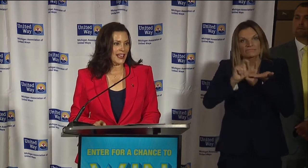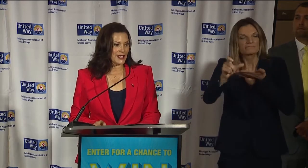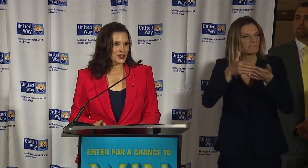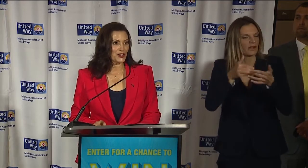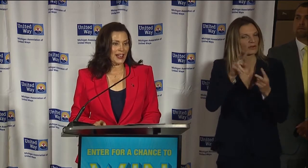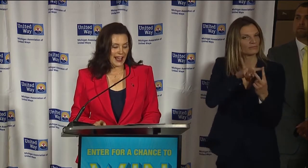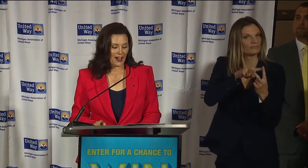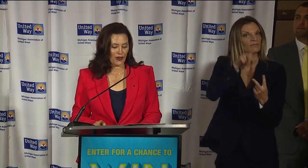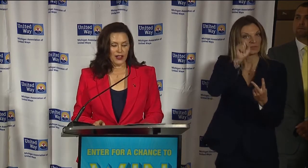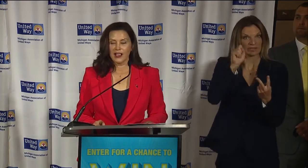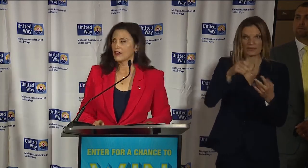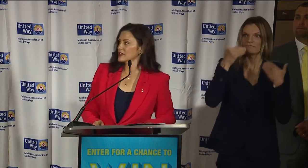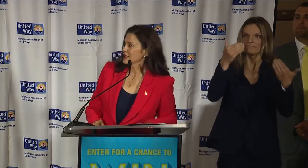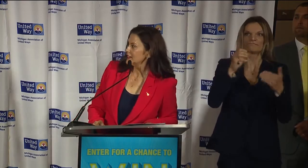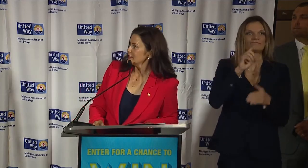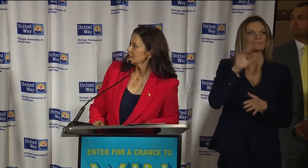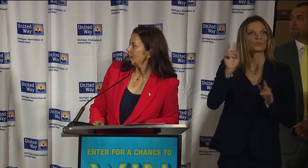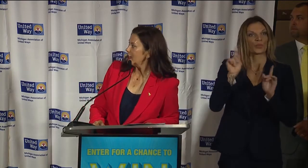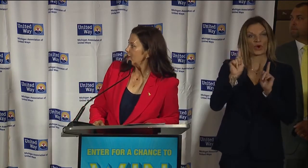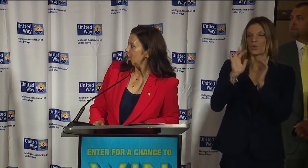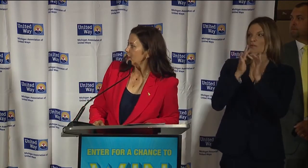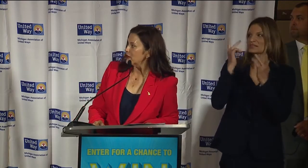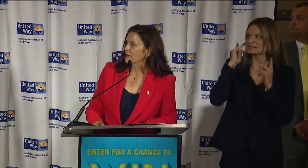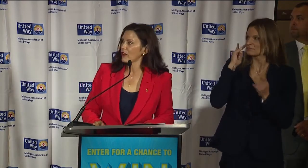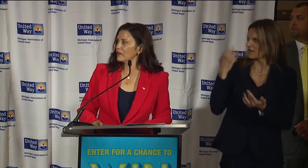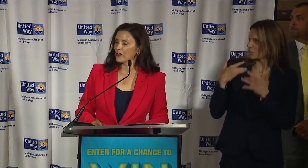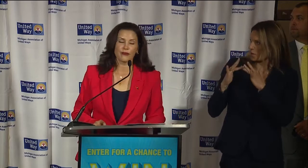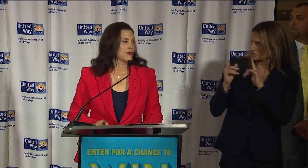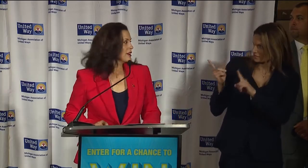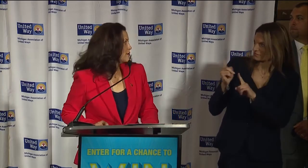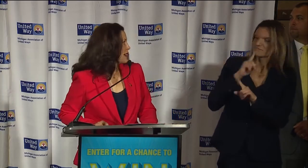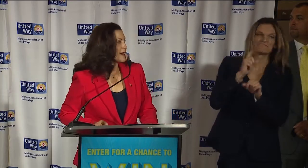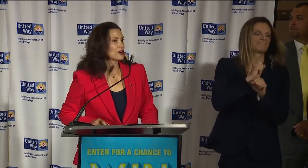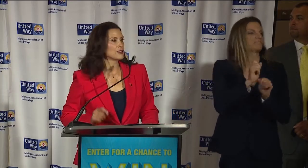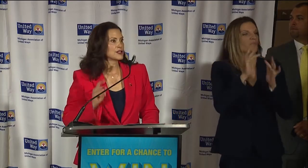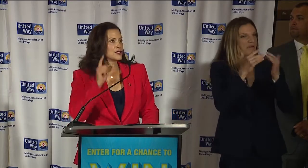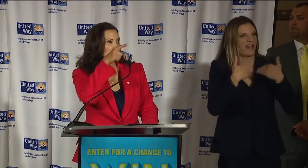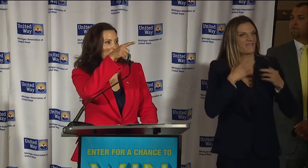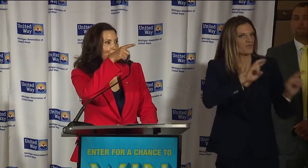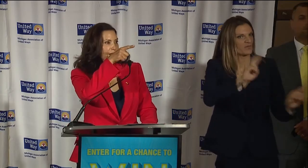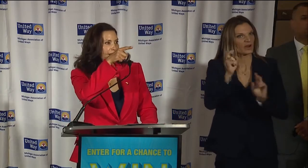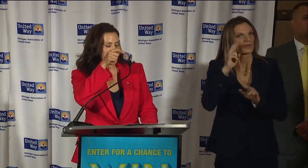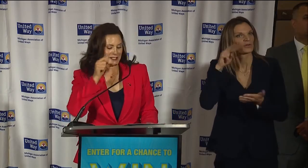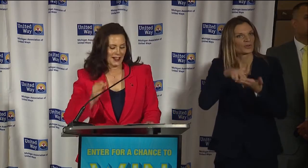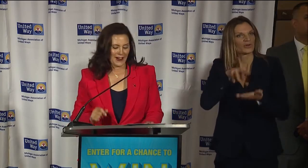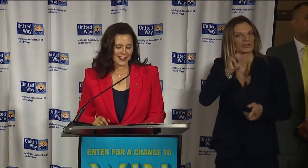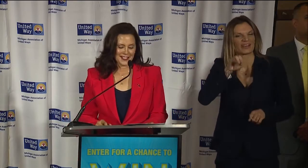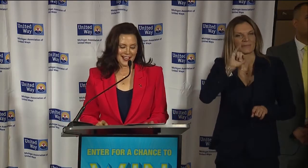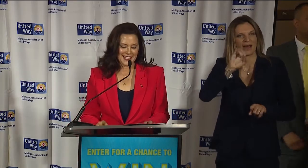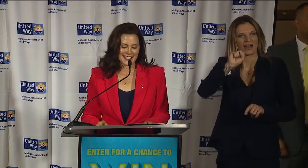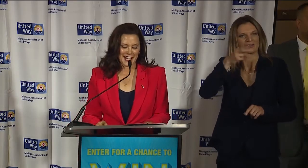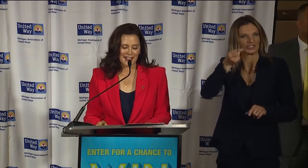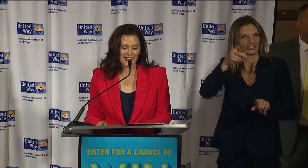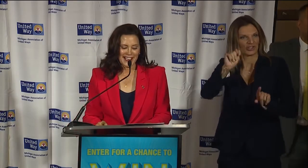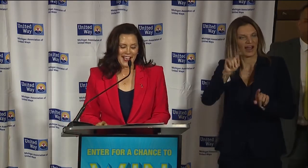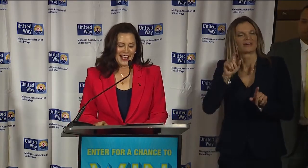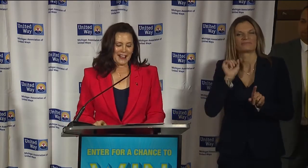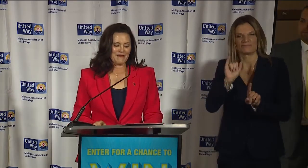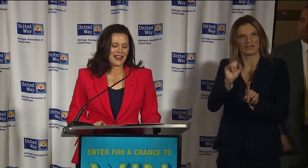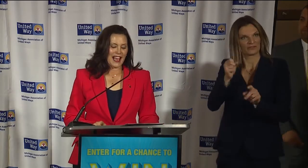register to enter now. And the site is live. I think my friend from Meijer told me, yes. All right, the site is